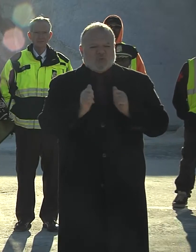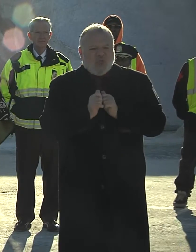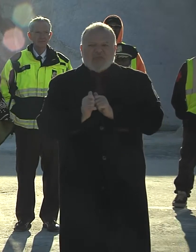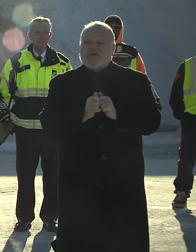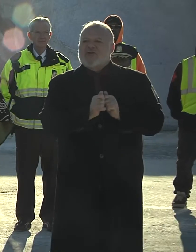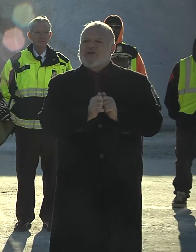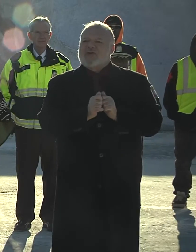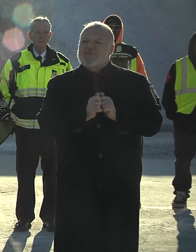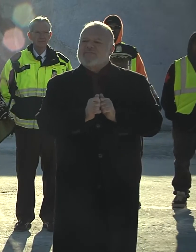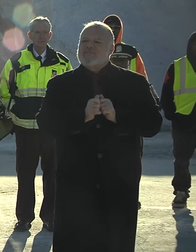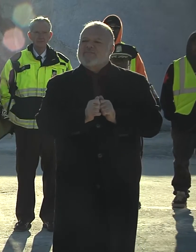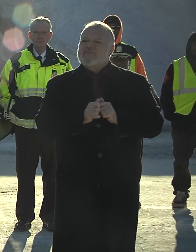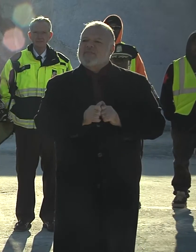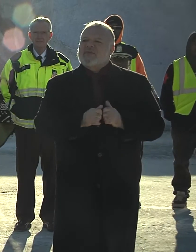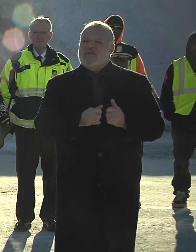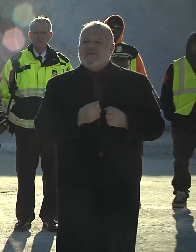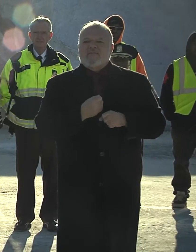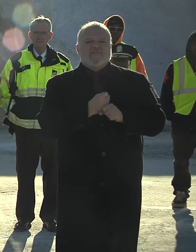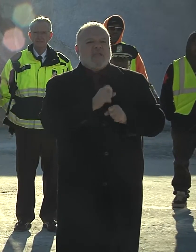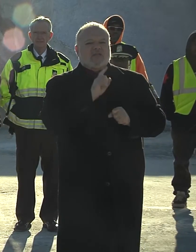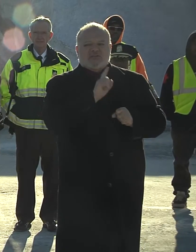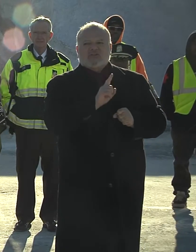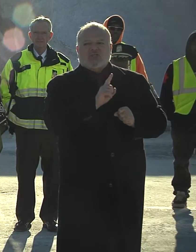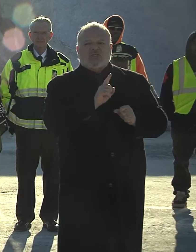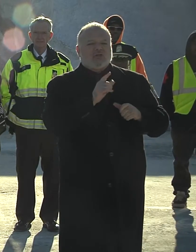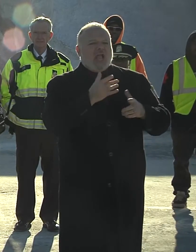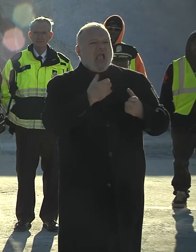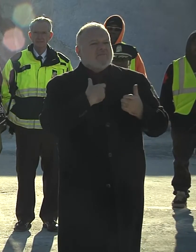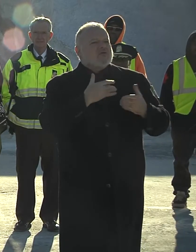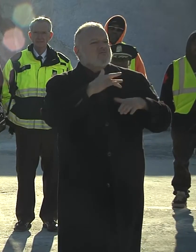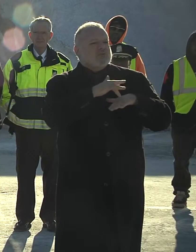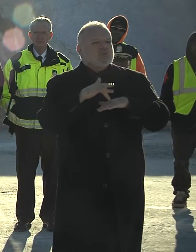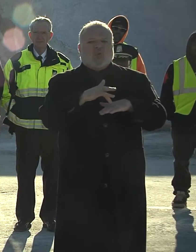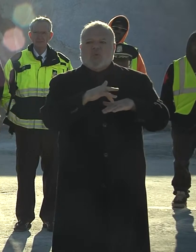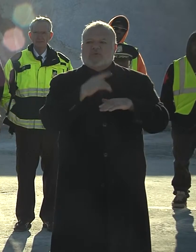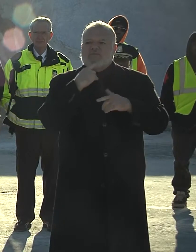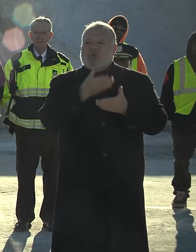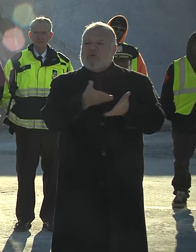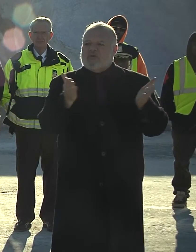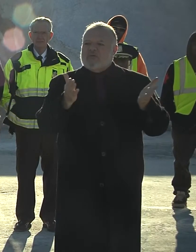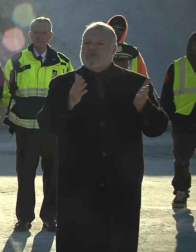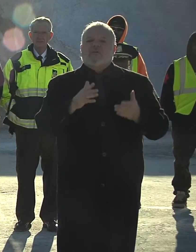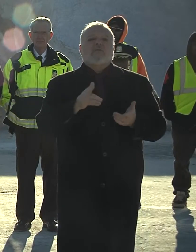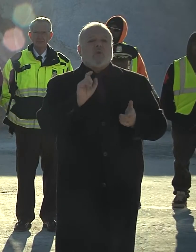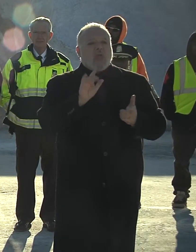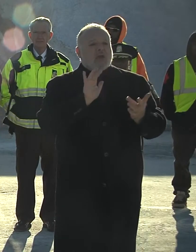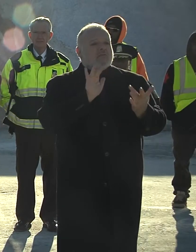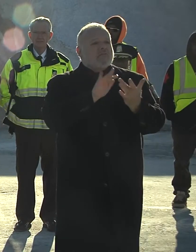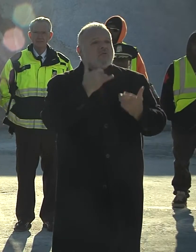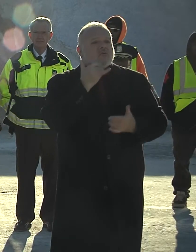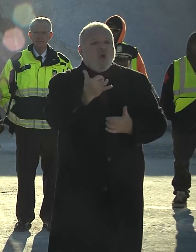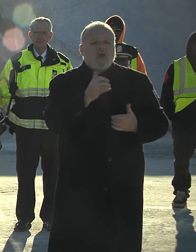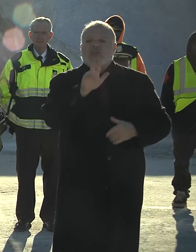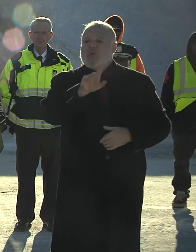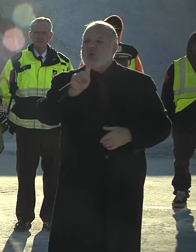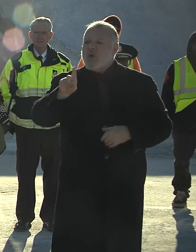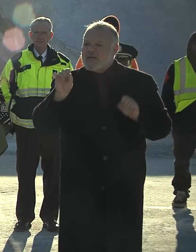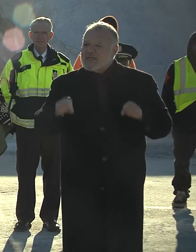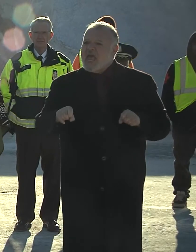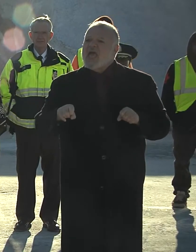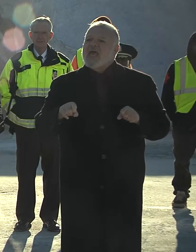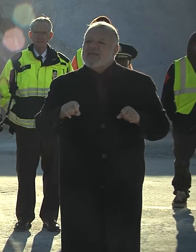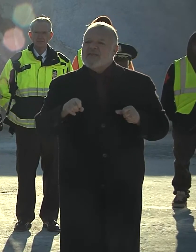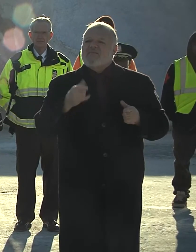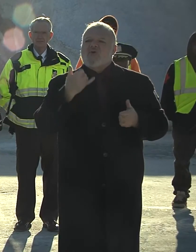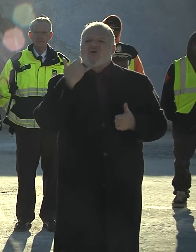a lot of the resources that you guys call about, and they respond to all and any non-emergency related questions or